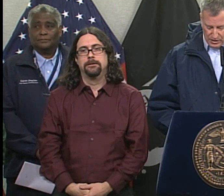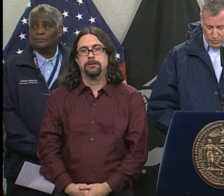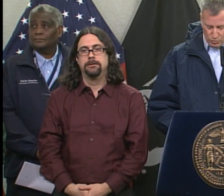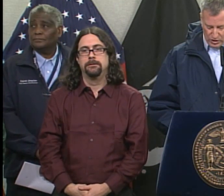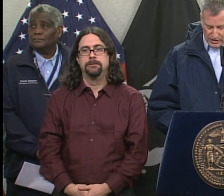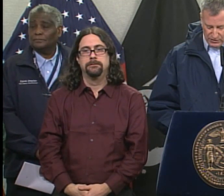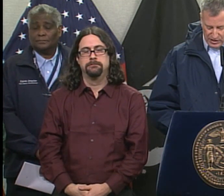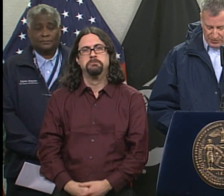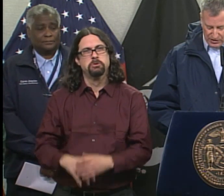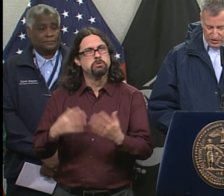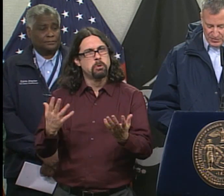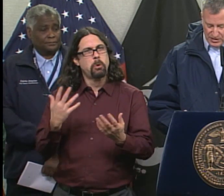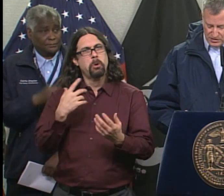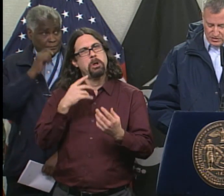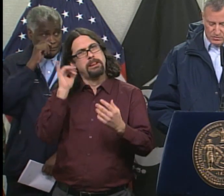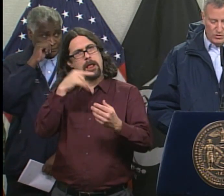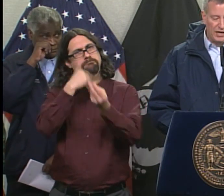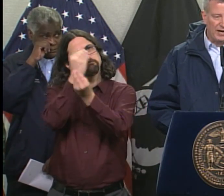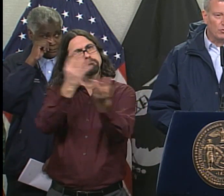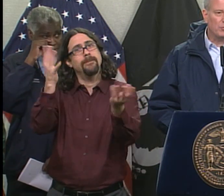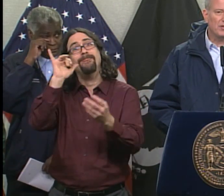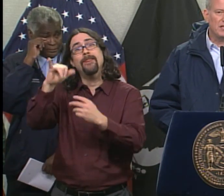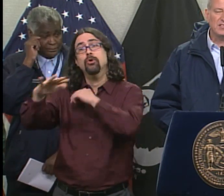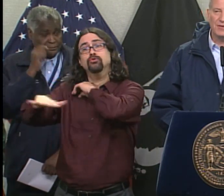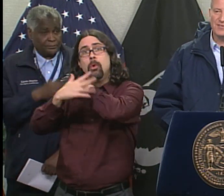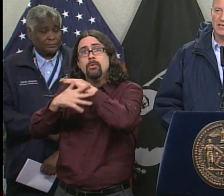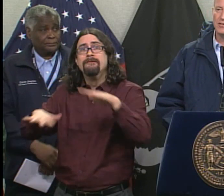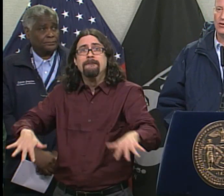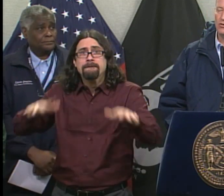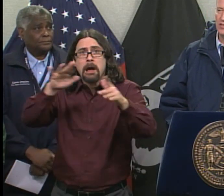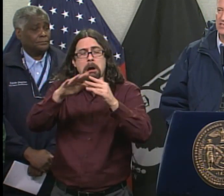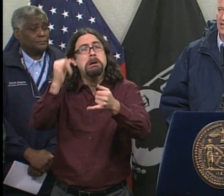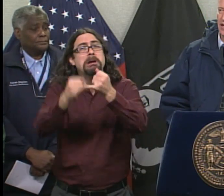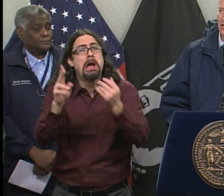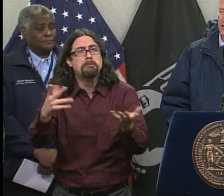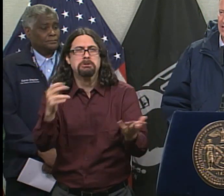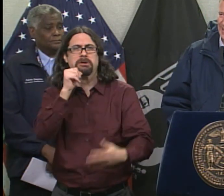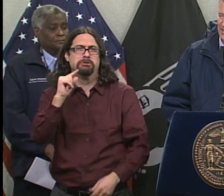Again, want to give you a couple other updates. Want everyone pleased to emphasize